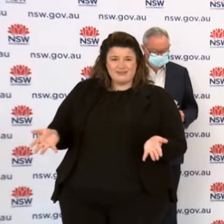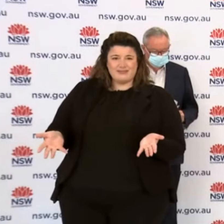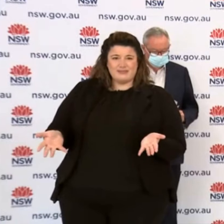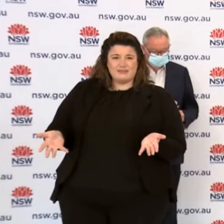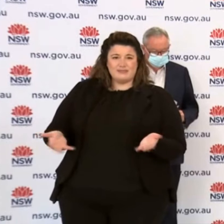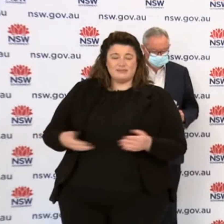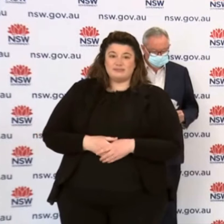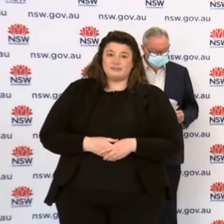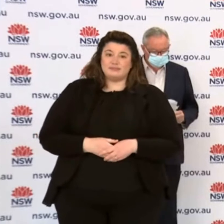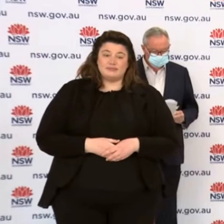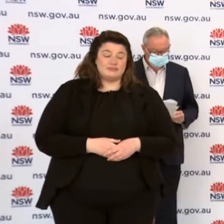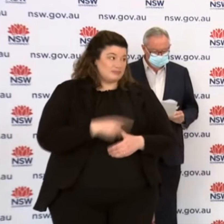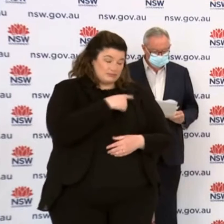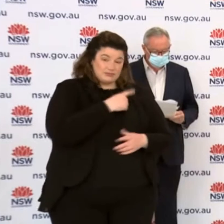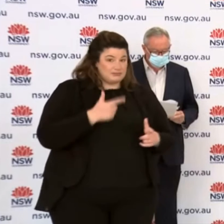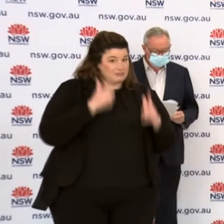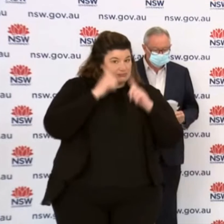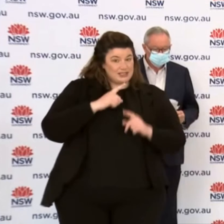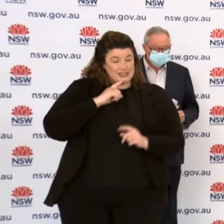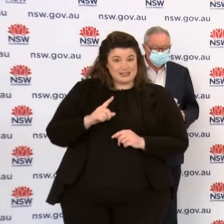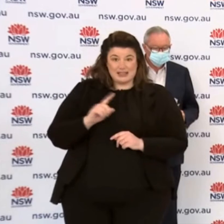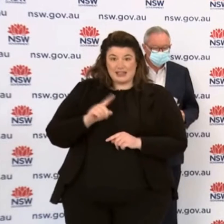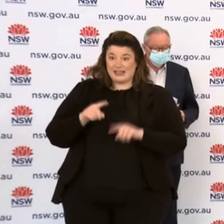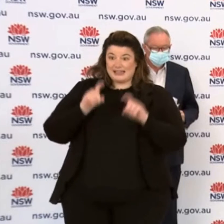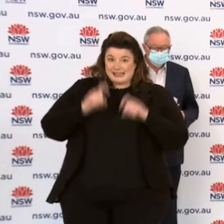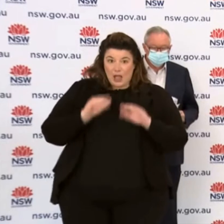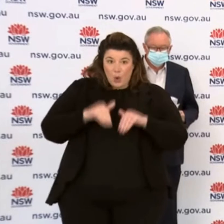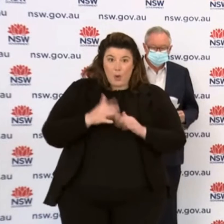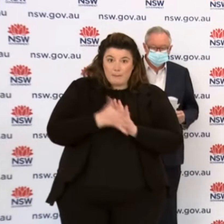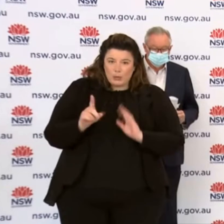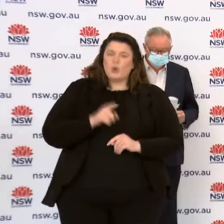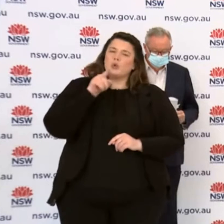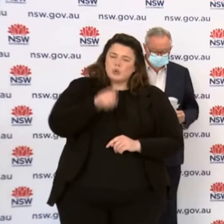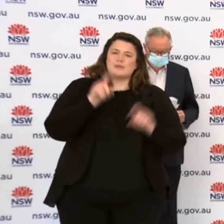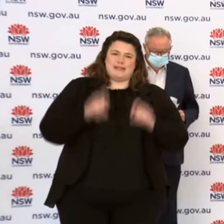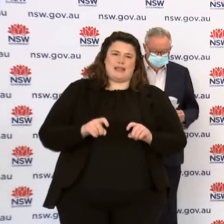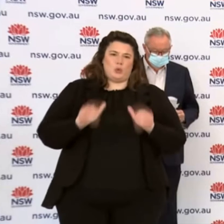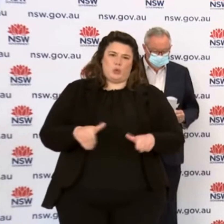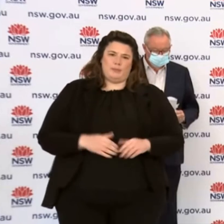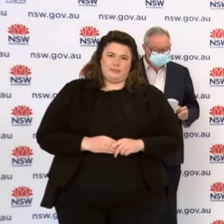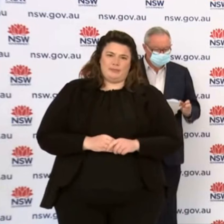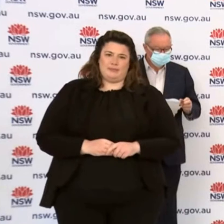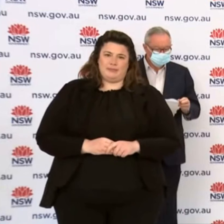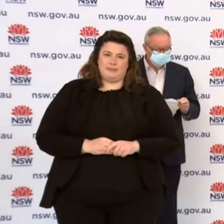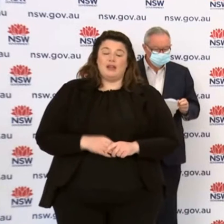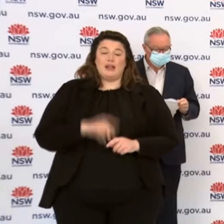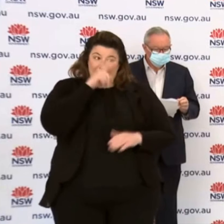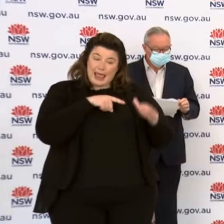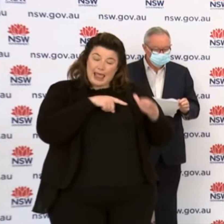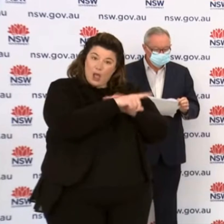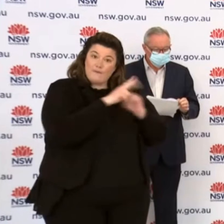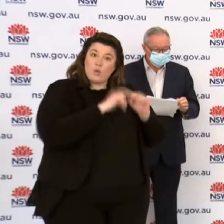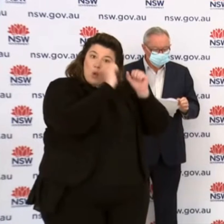it very clear that stay-at-home means stay at home. There are provisions there to go out for exercise,